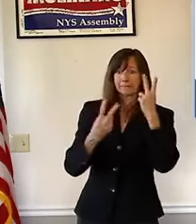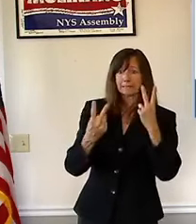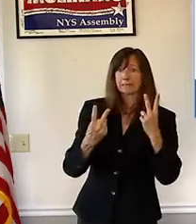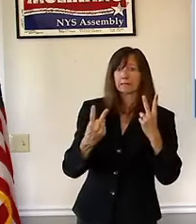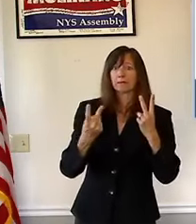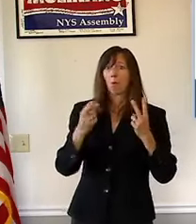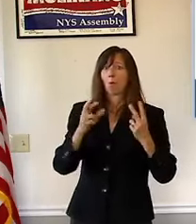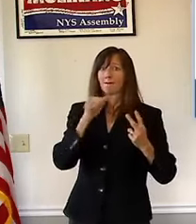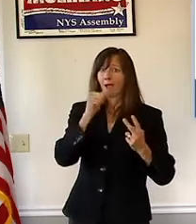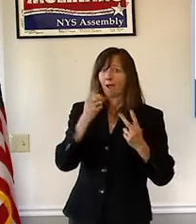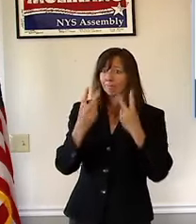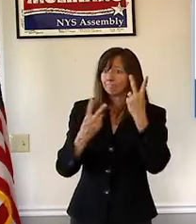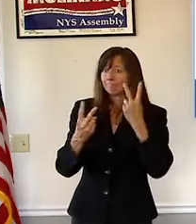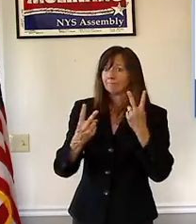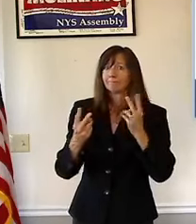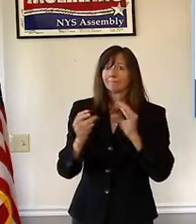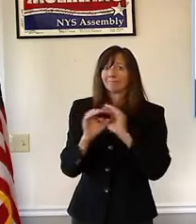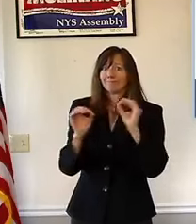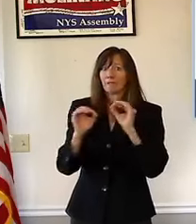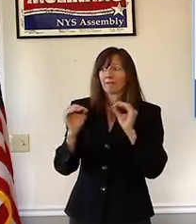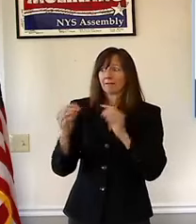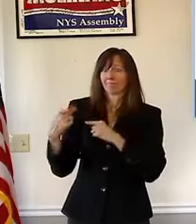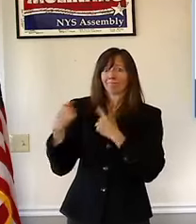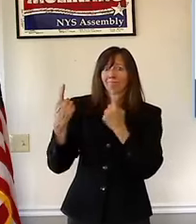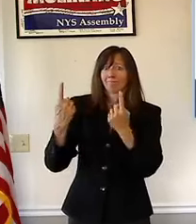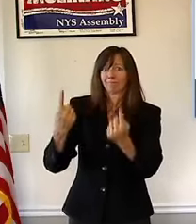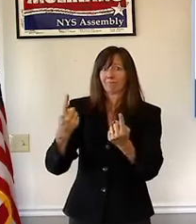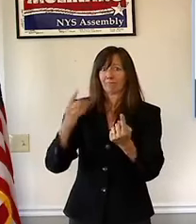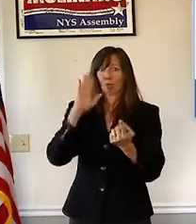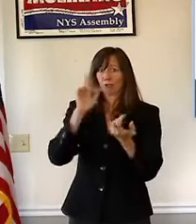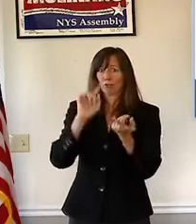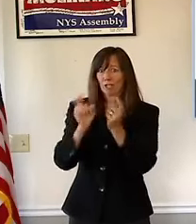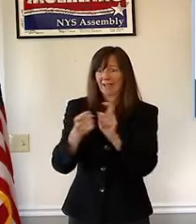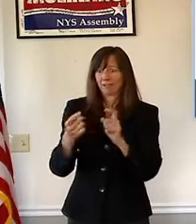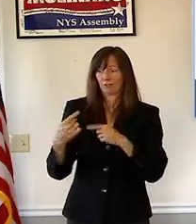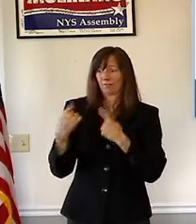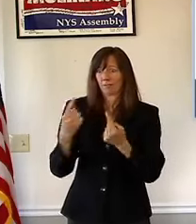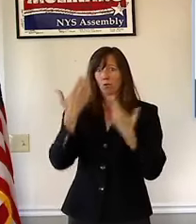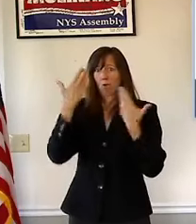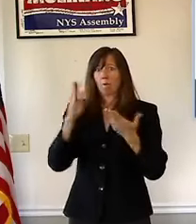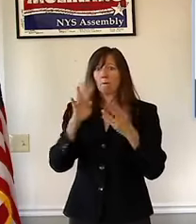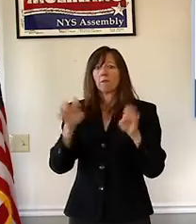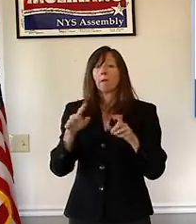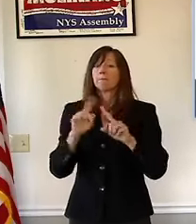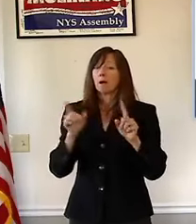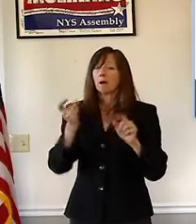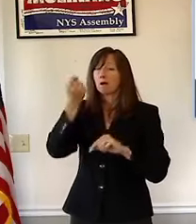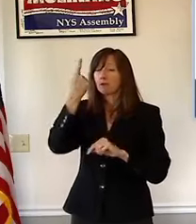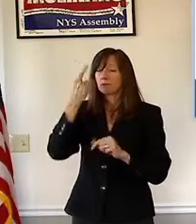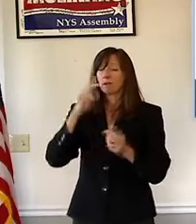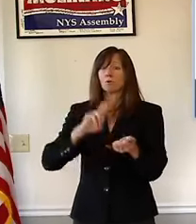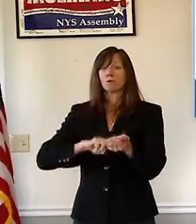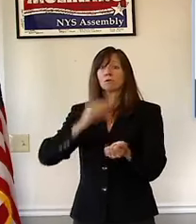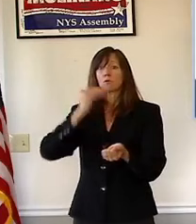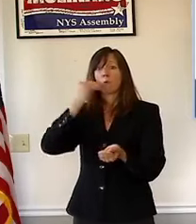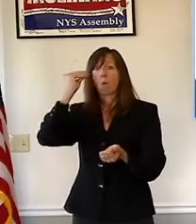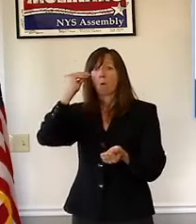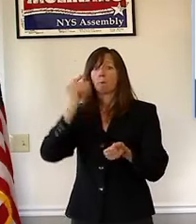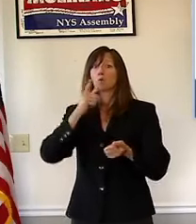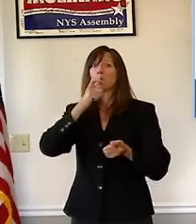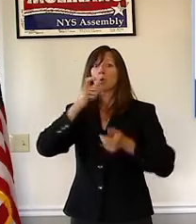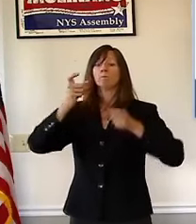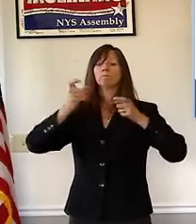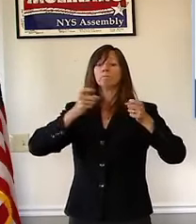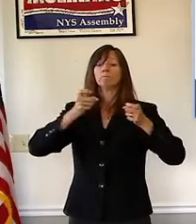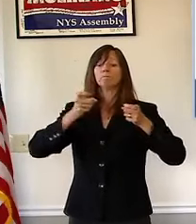visitation will change in the immediacy. Now, remember, nursing homes are not regulated by county governments. They're regulated by the state. At this